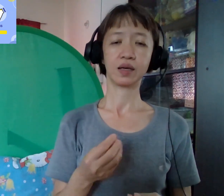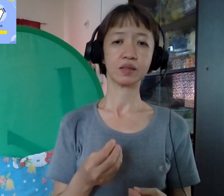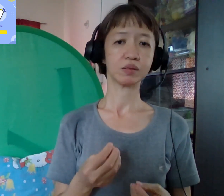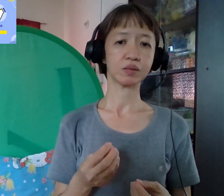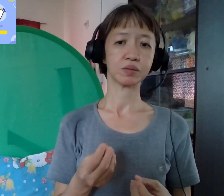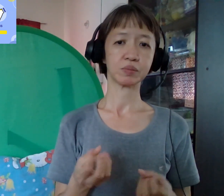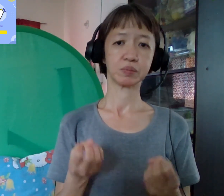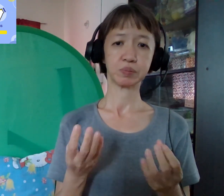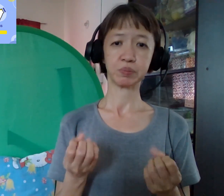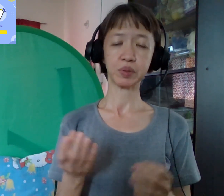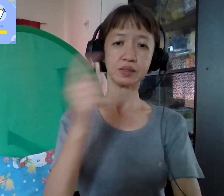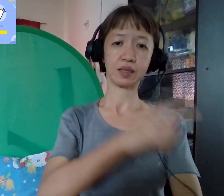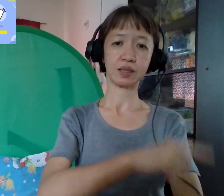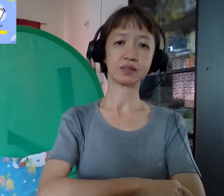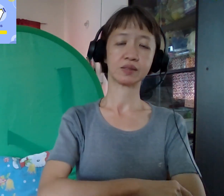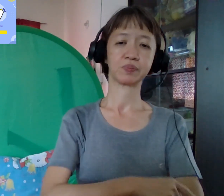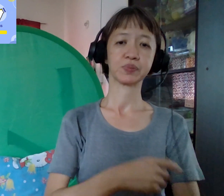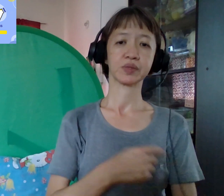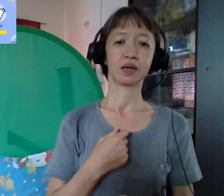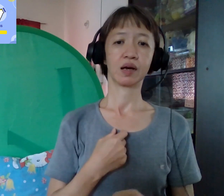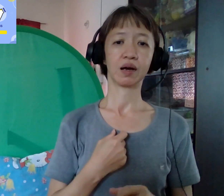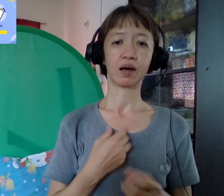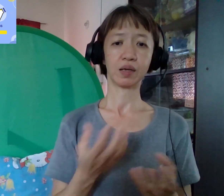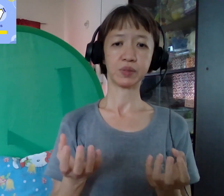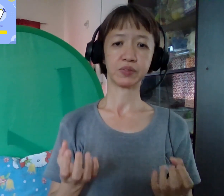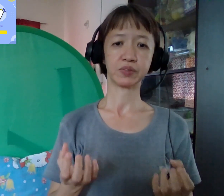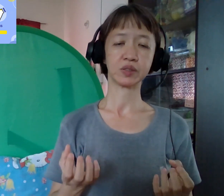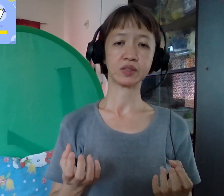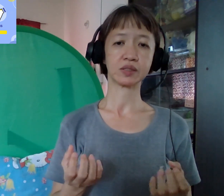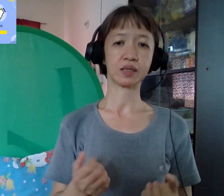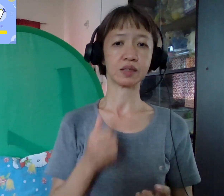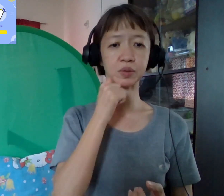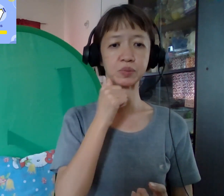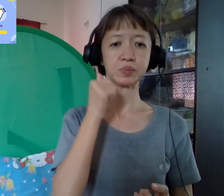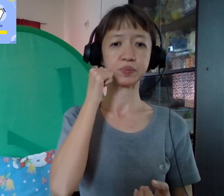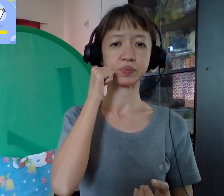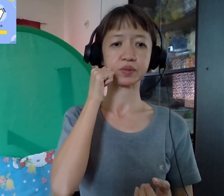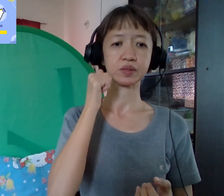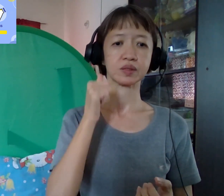and most days I prefer to stay at home